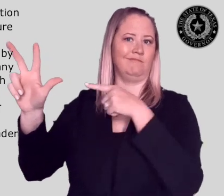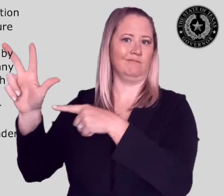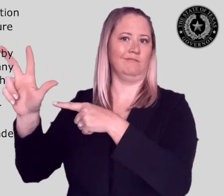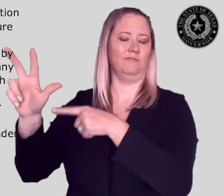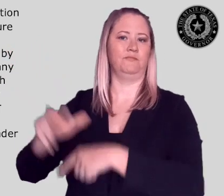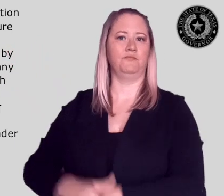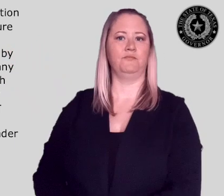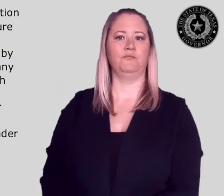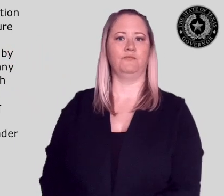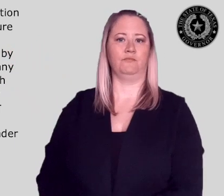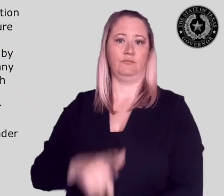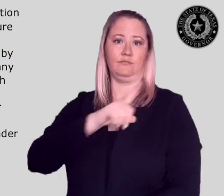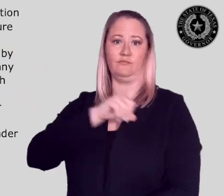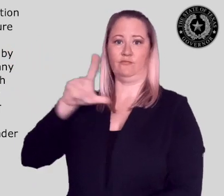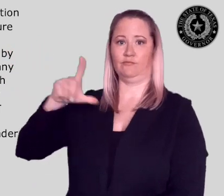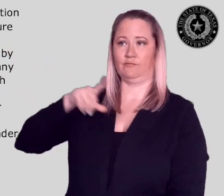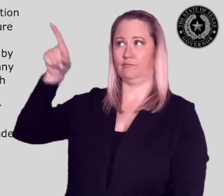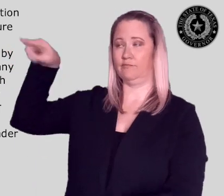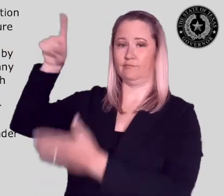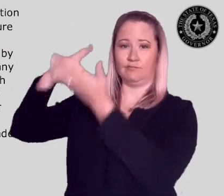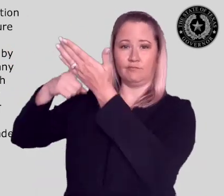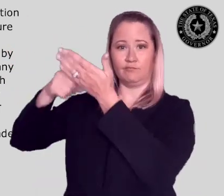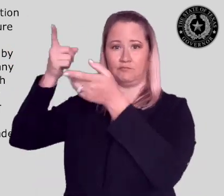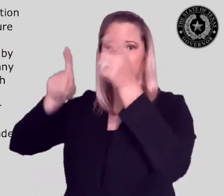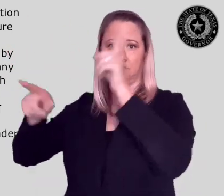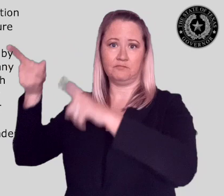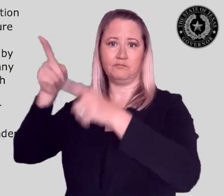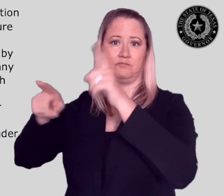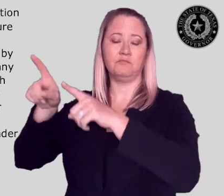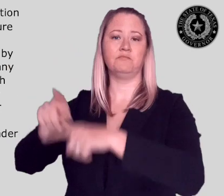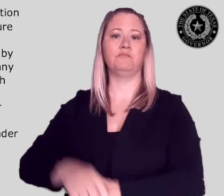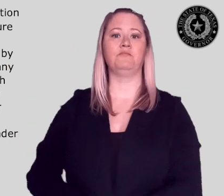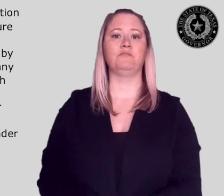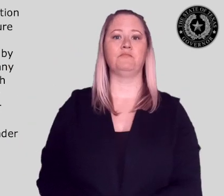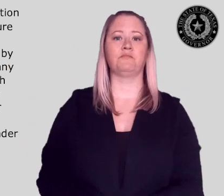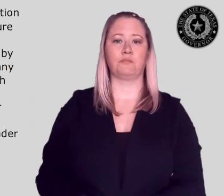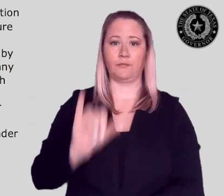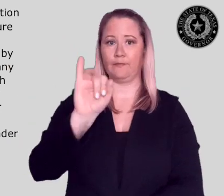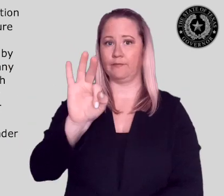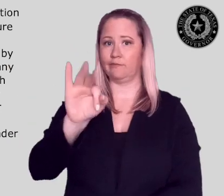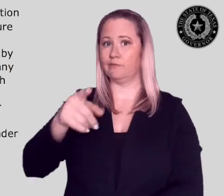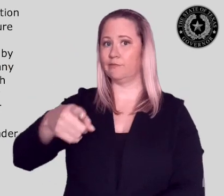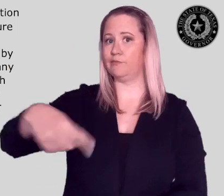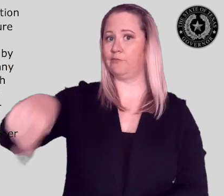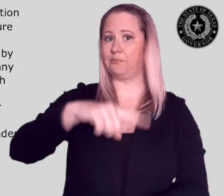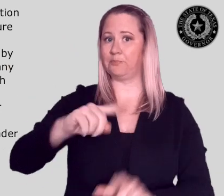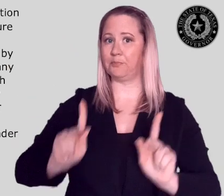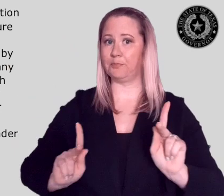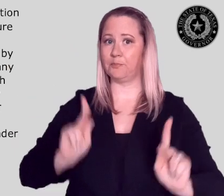418.173, the legislature authorized as an offense punishable by a fine up to